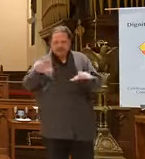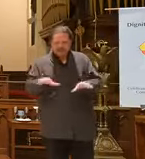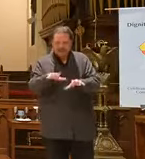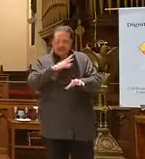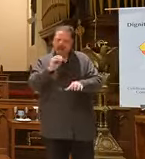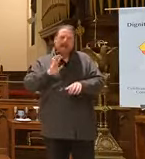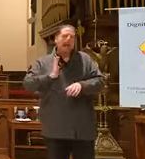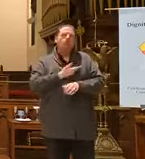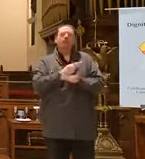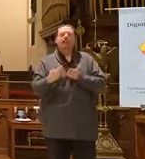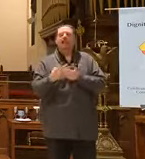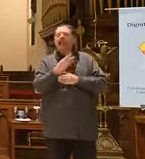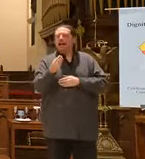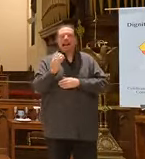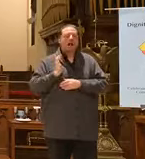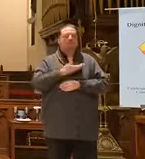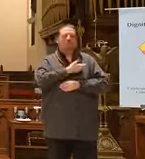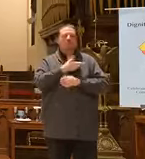and our pain.